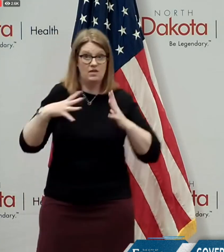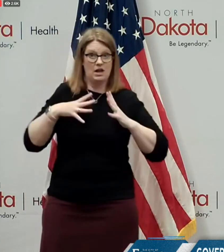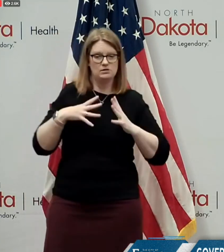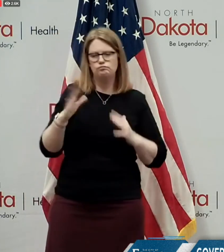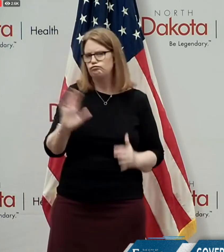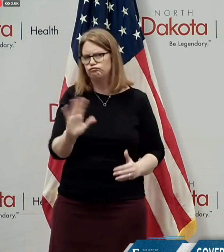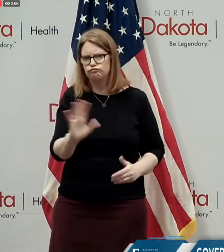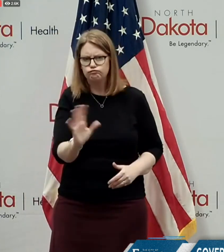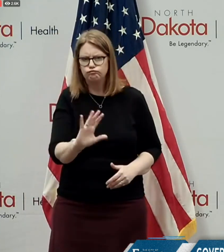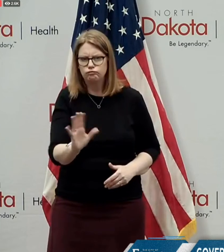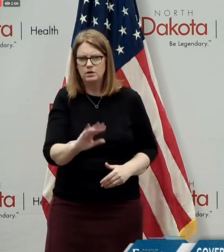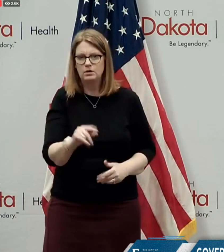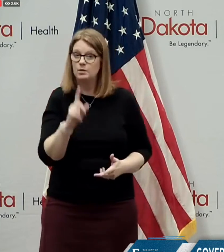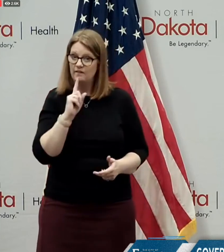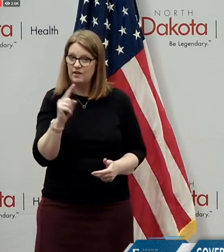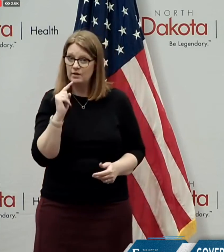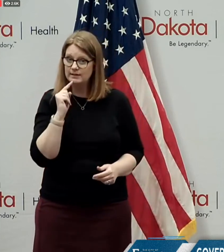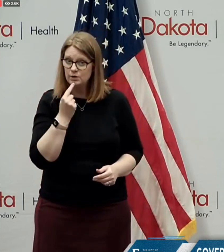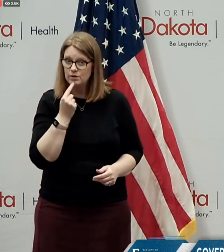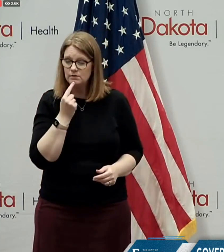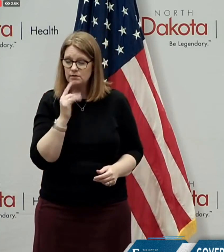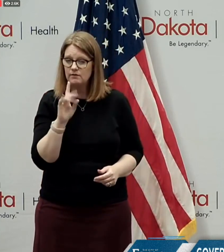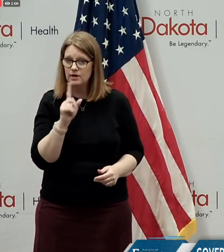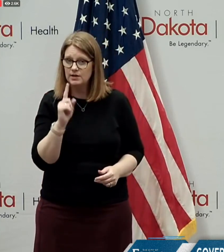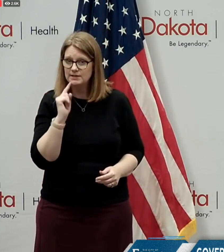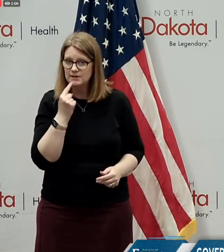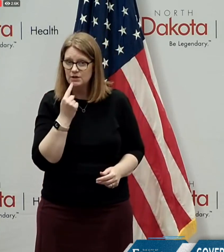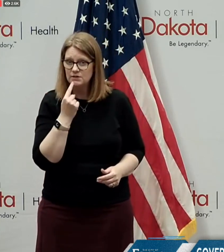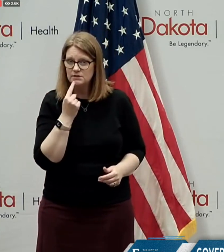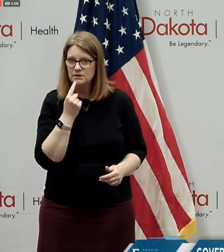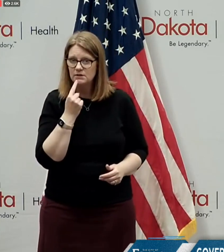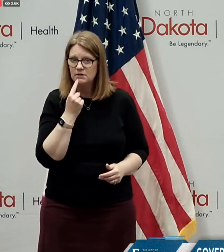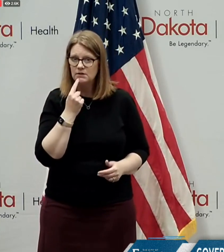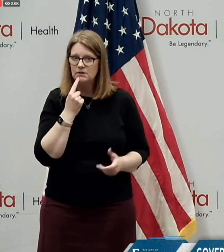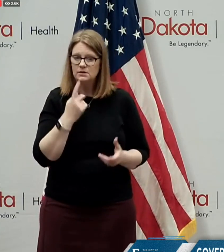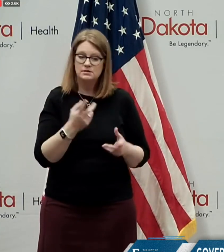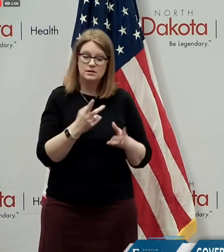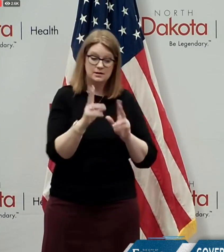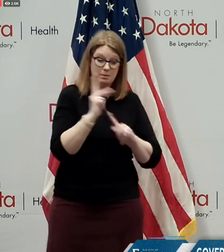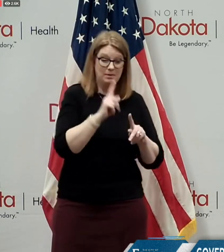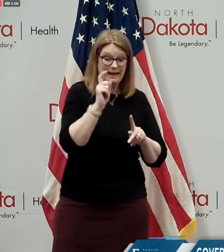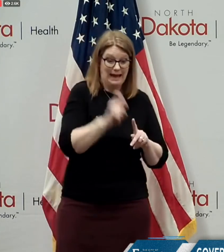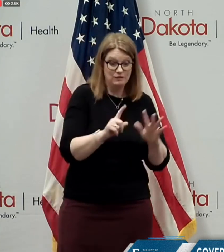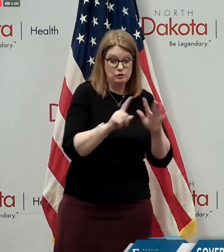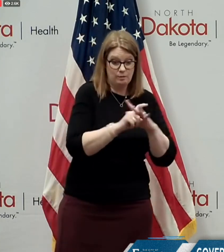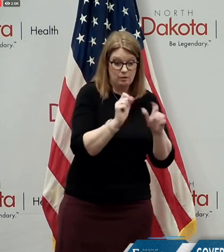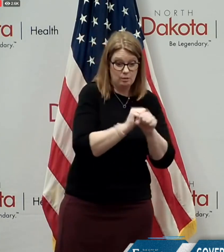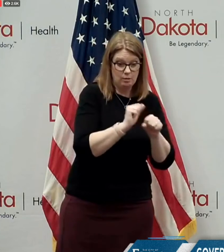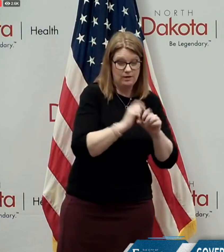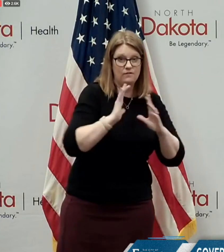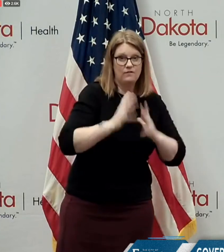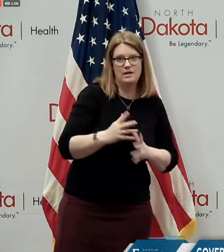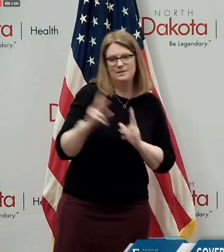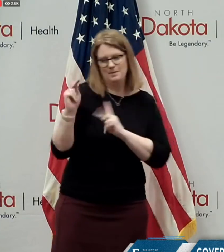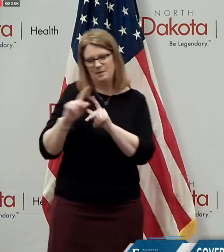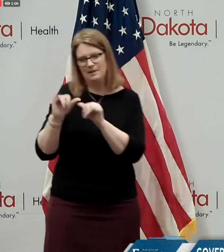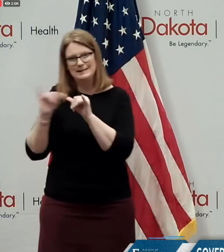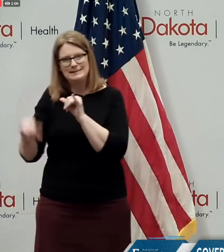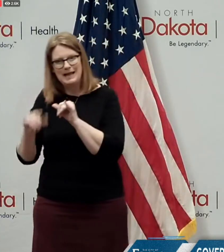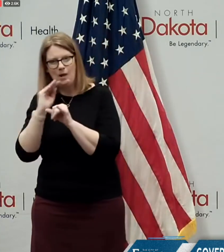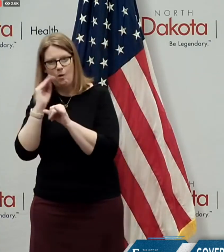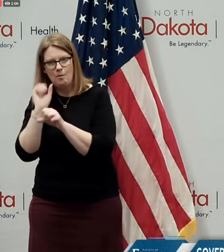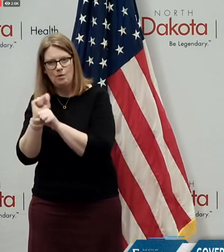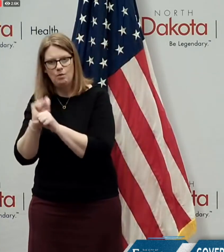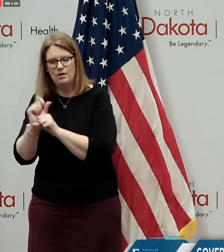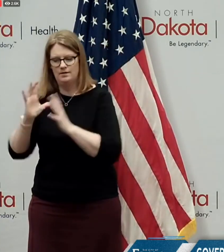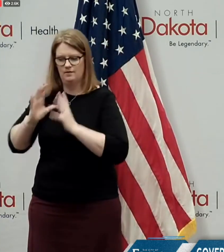take very, very serious, and we have to practice that. You know, the social distancing, the